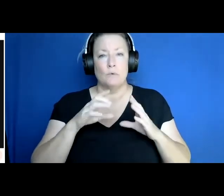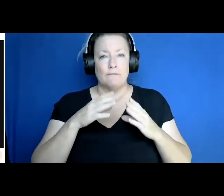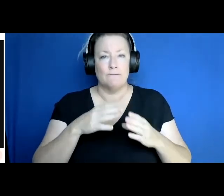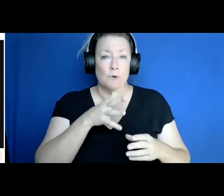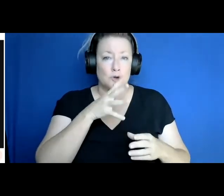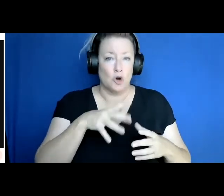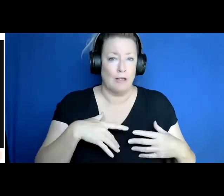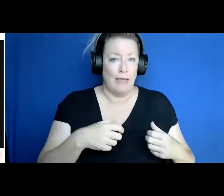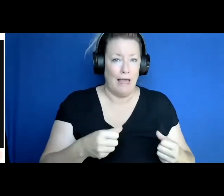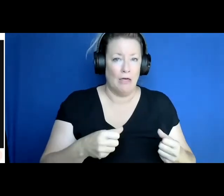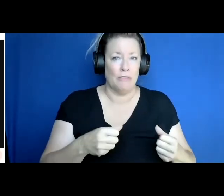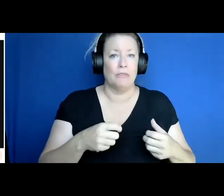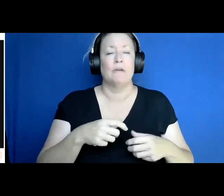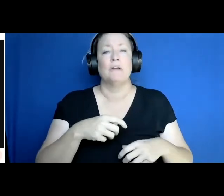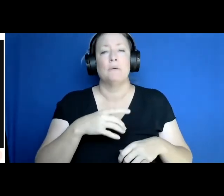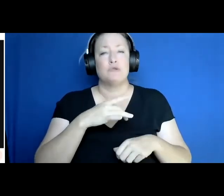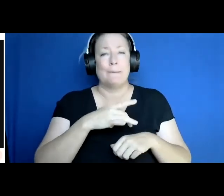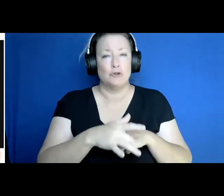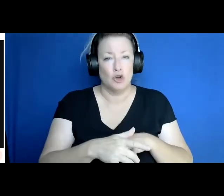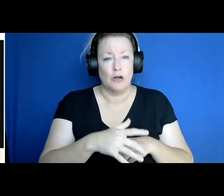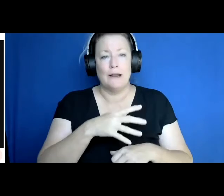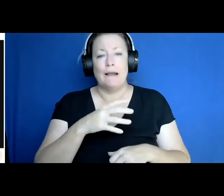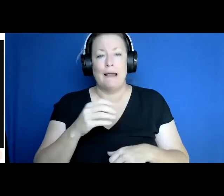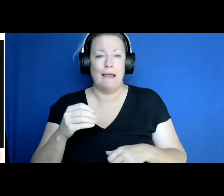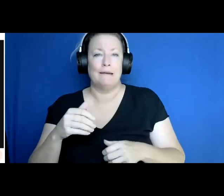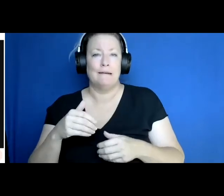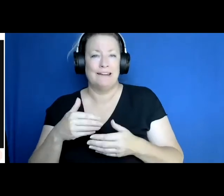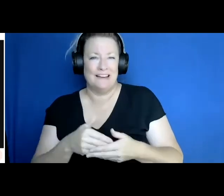of risk, as well as infant health.